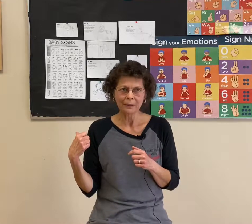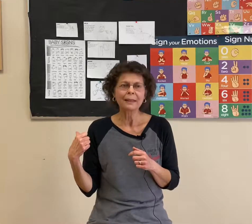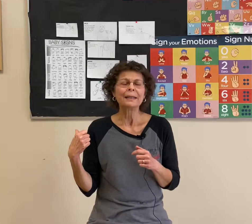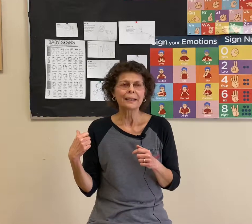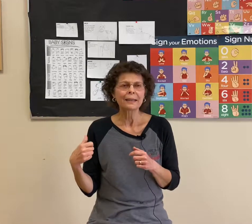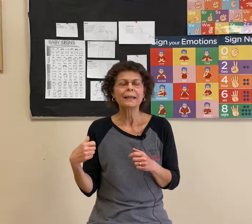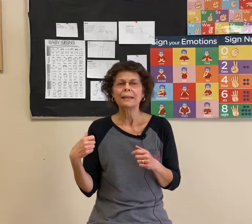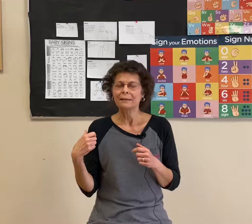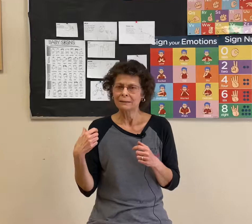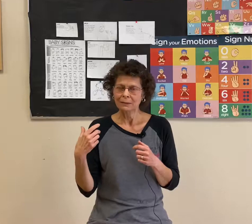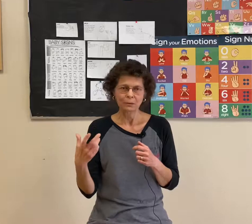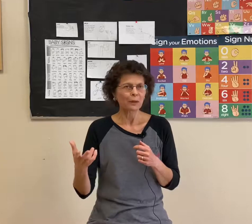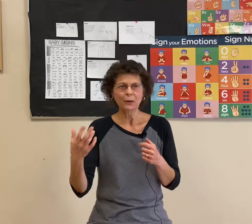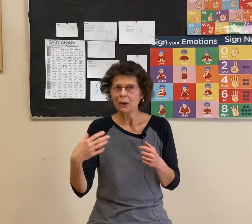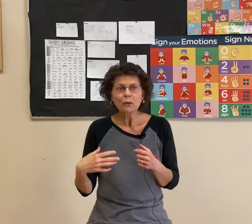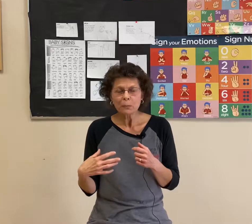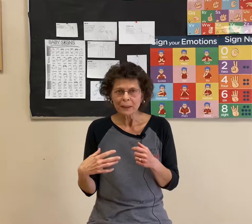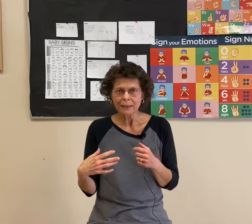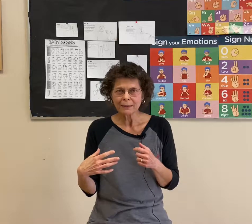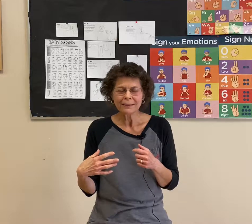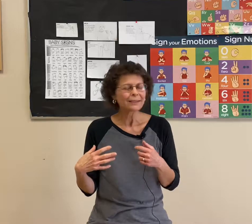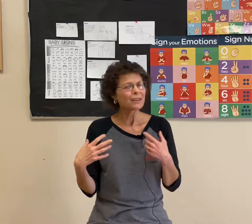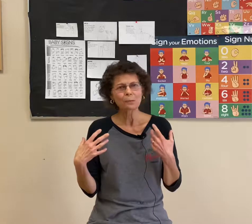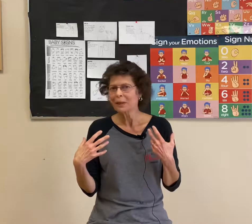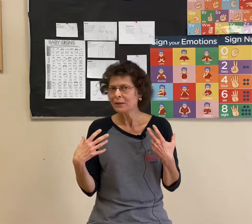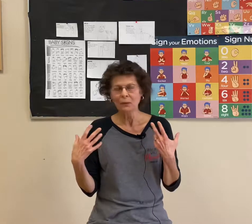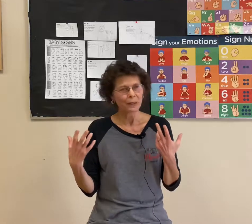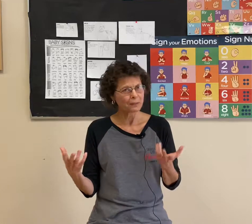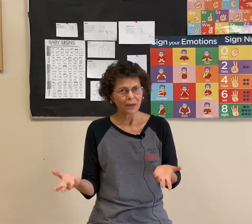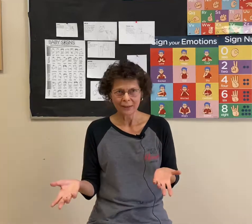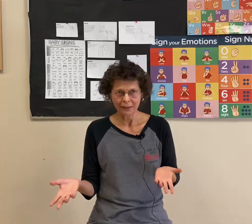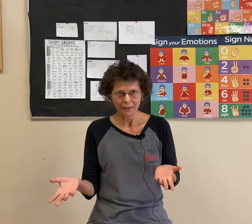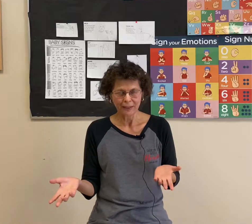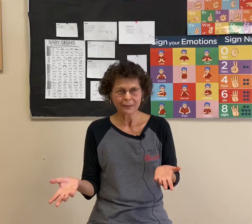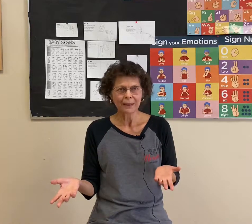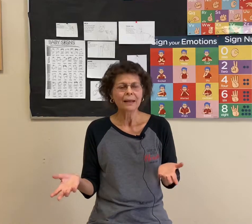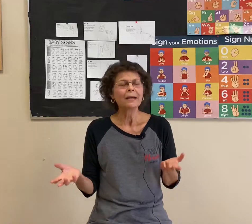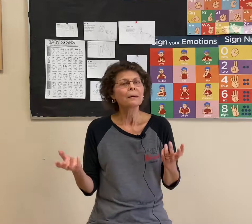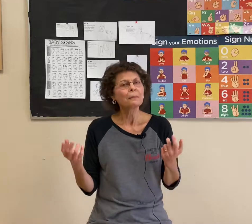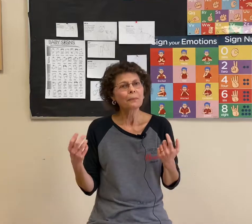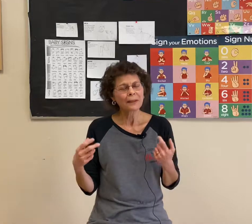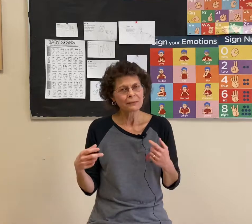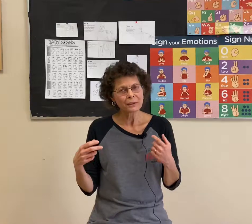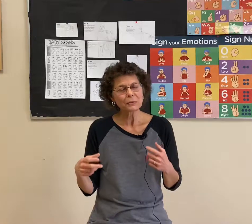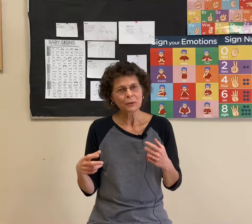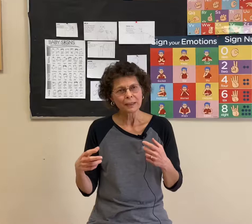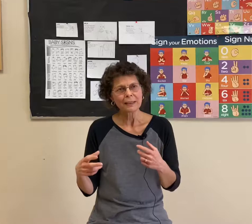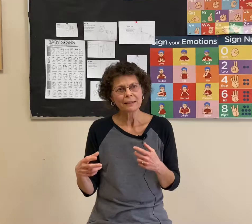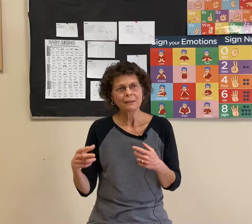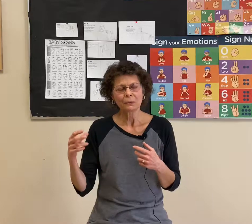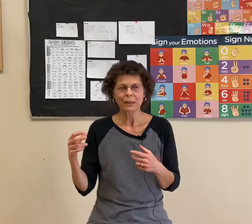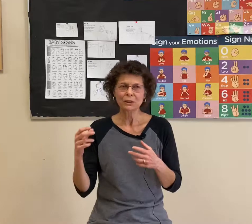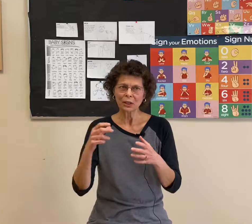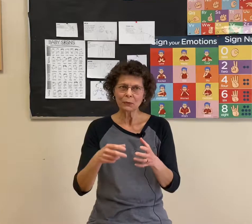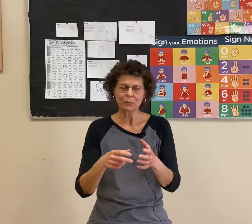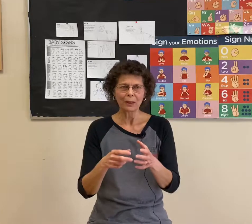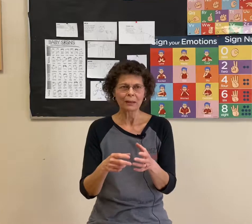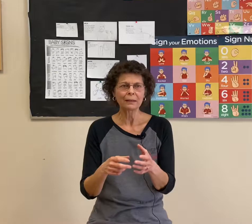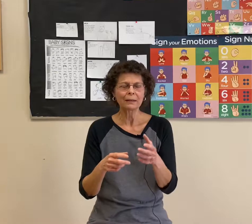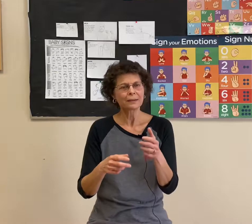And then she might look over at me and she might not know what I'm talking about. But eventually, when I show her the bottle, say,